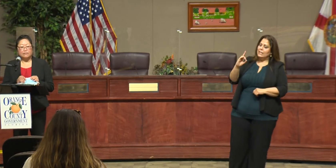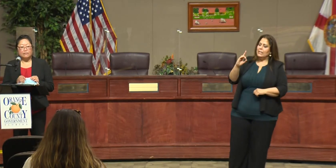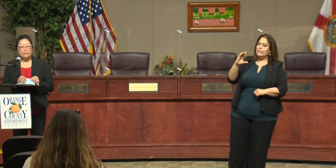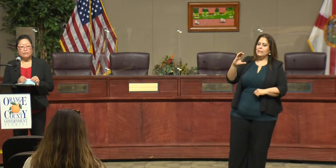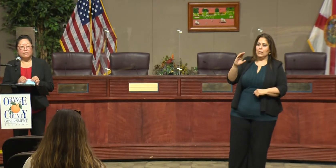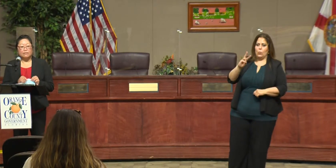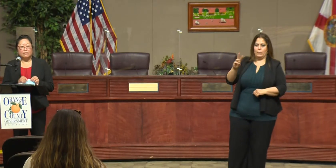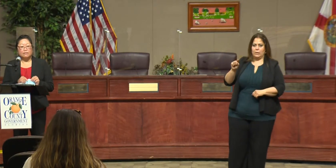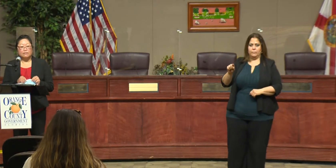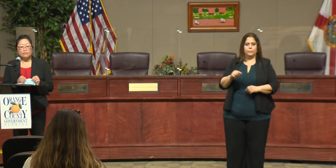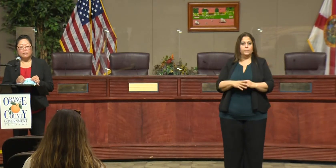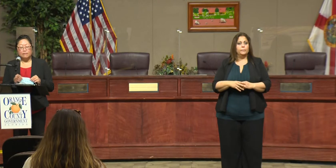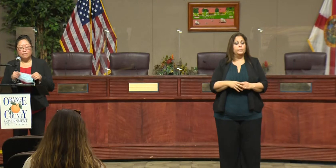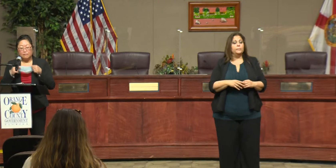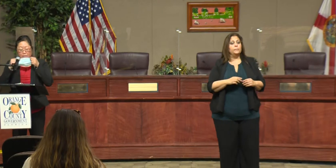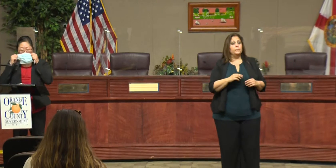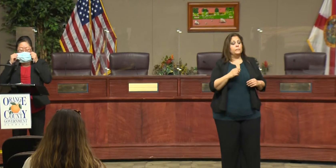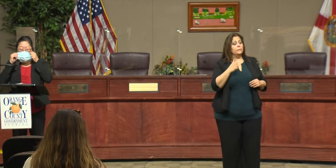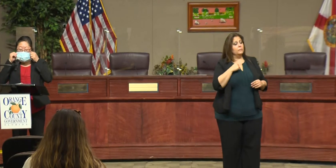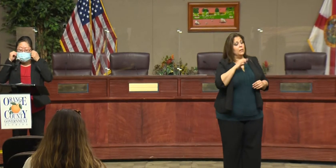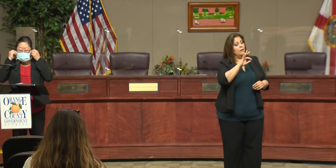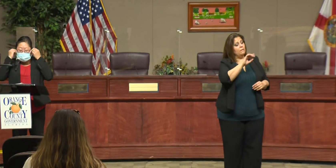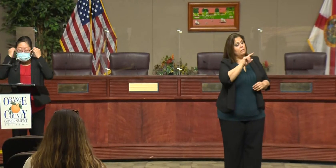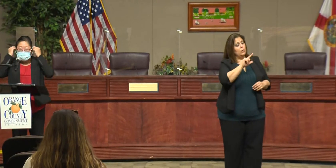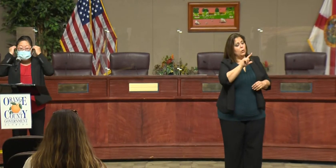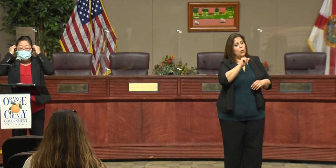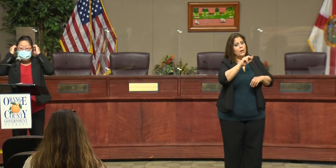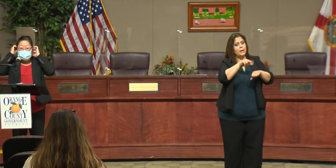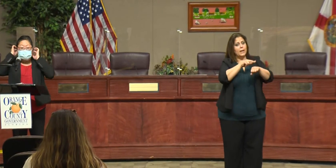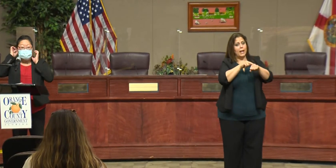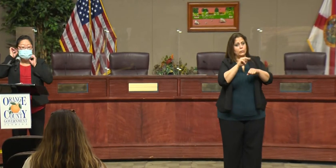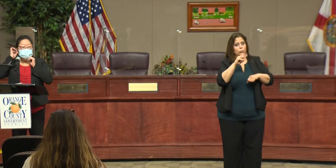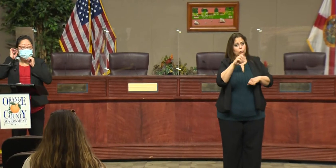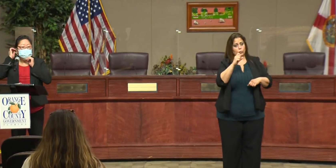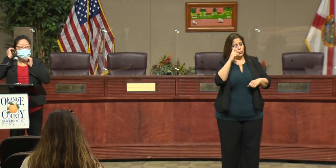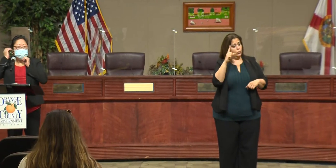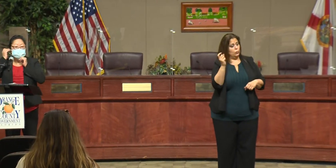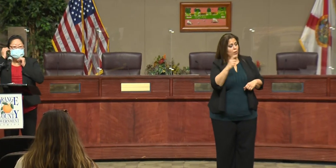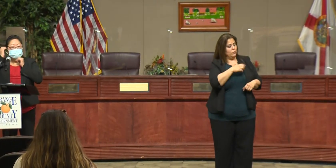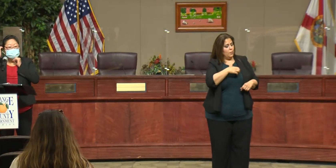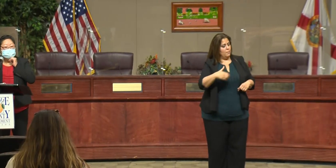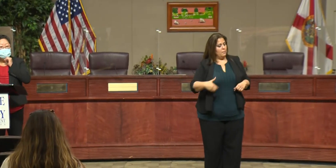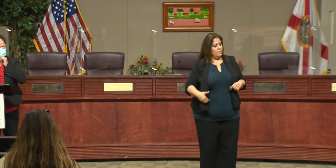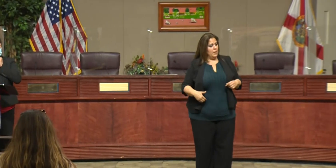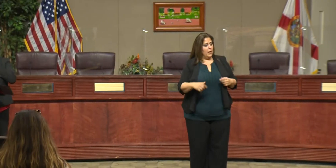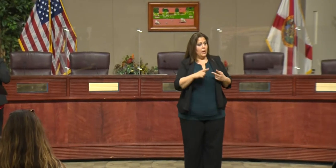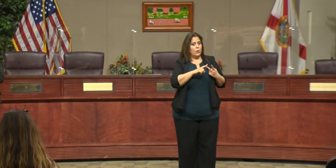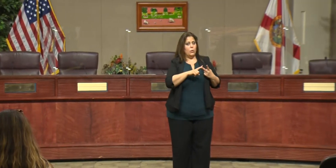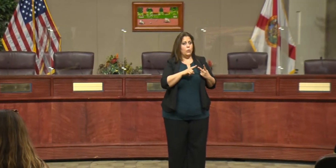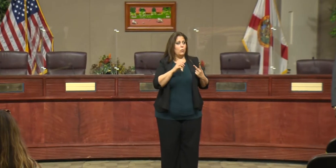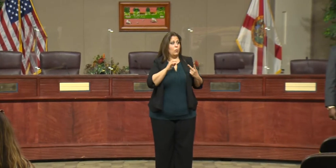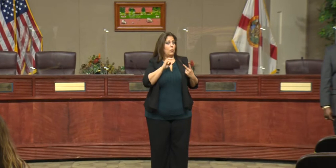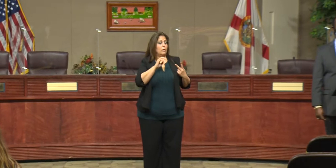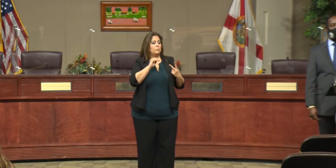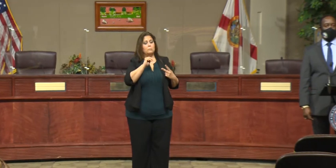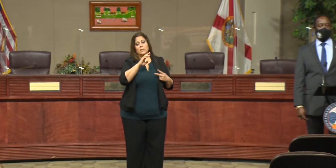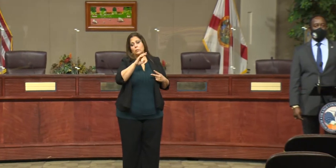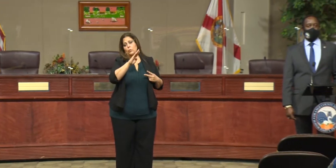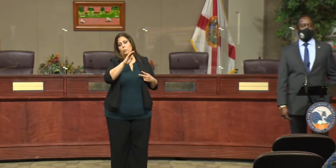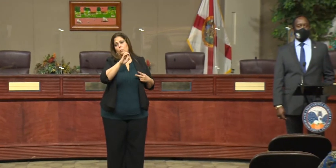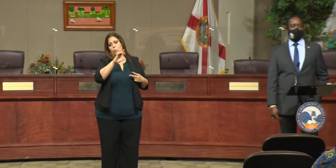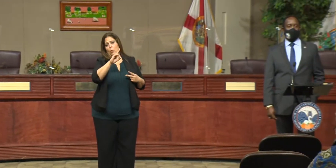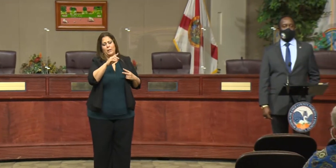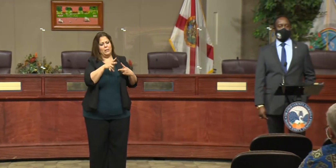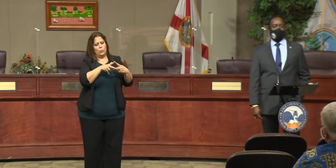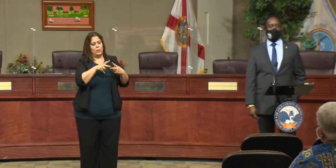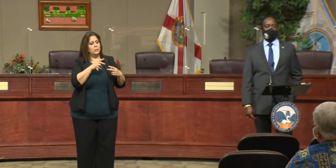All right, this is Melissa Thomas of Florida National News. This question is for Mayor Demings or Mr. Boldy, either one. I just wanted to get your